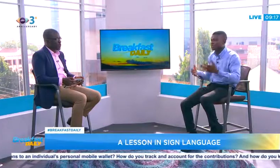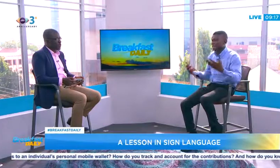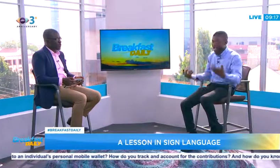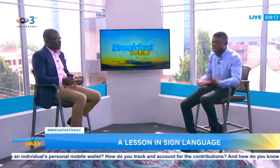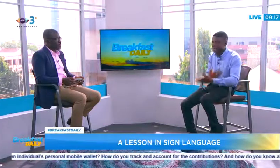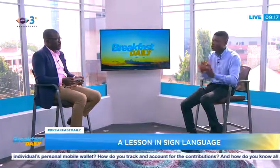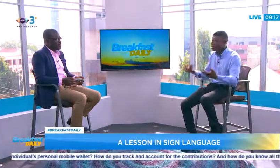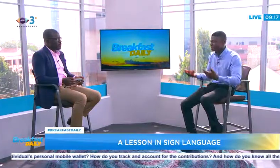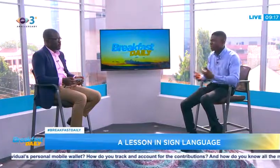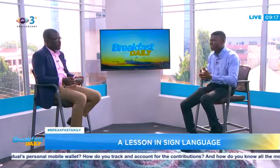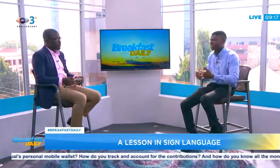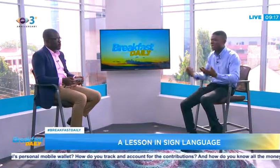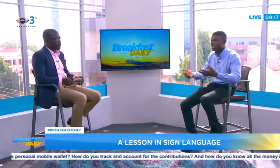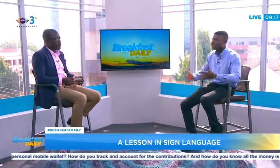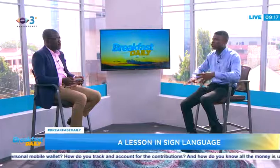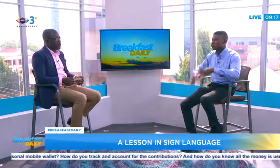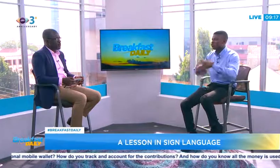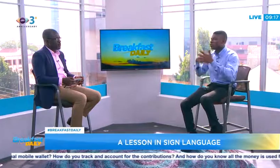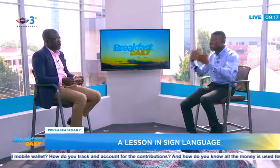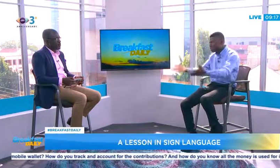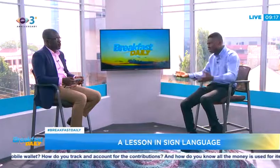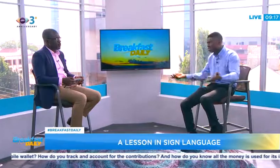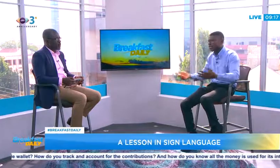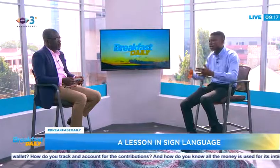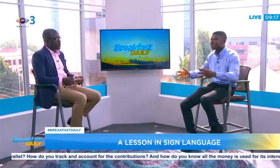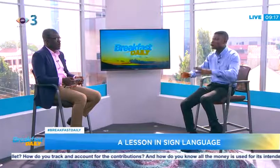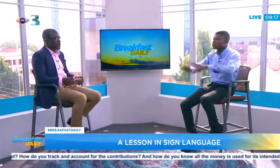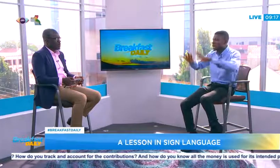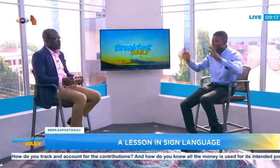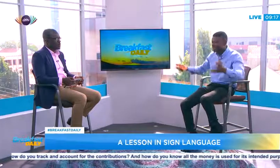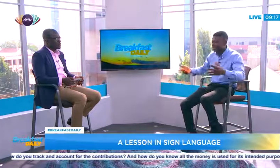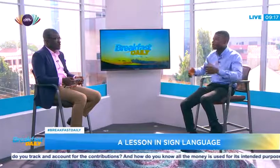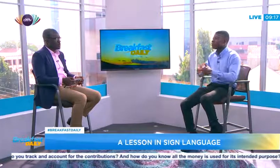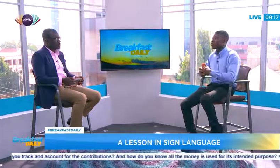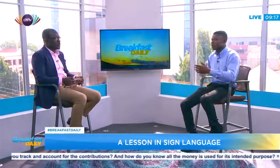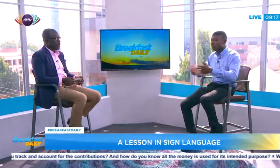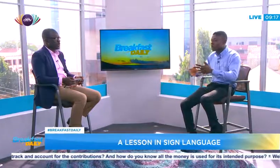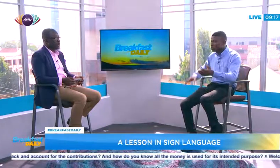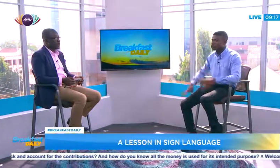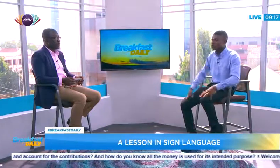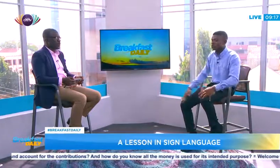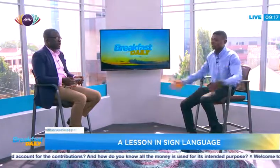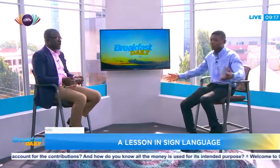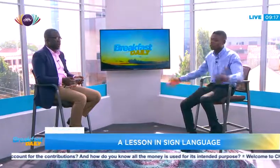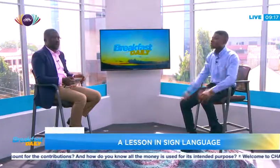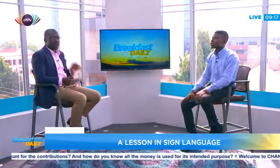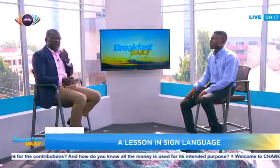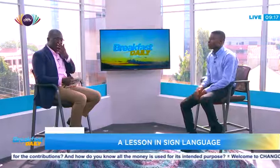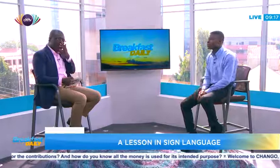I had a passion, and then I wanted to bring change. I wanted to be a catalyst wherever I go. So yeah. Now I just